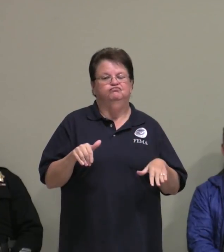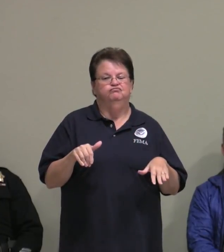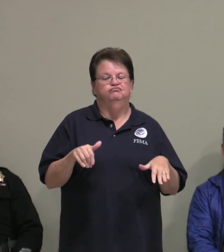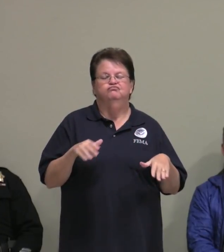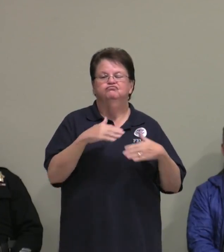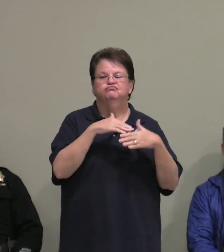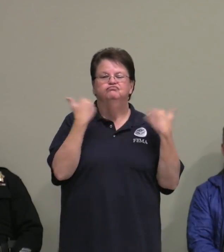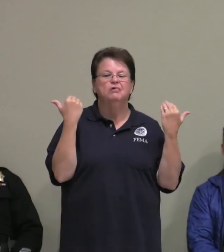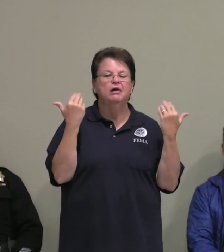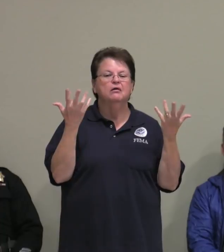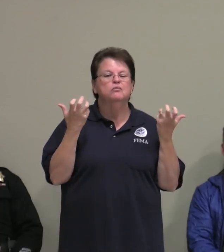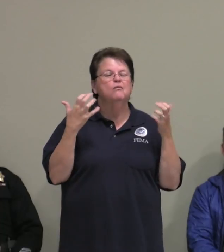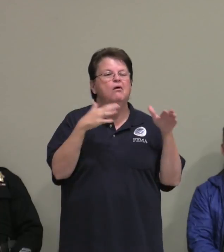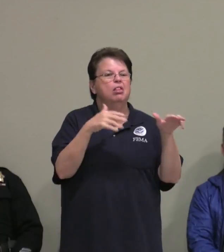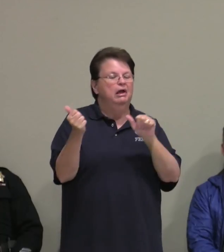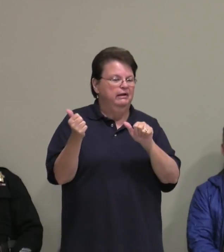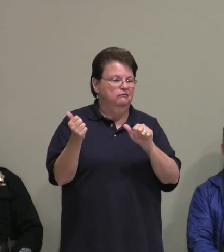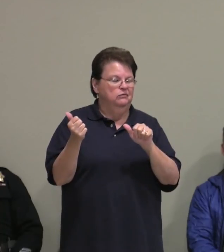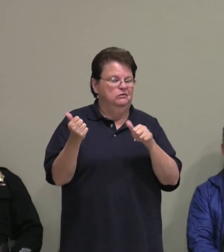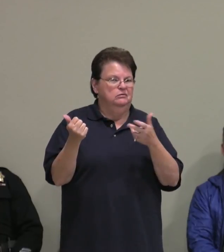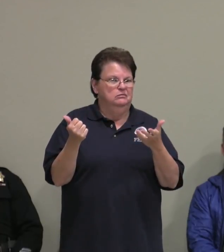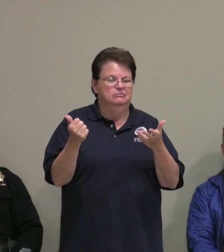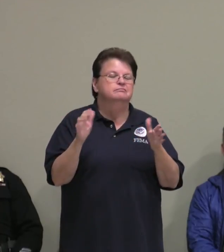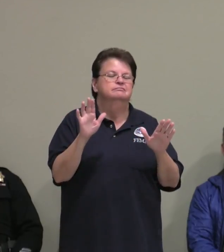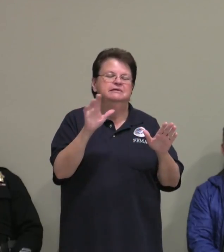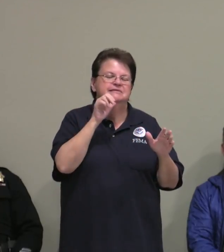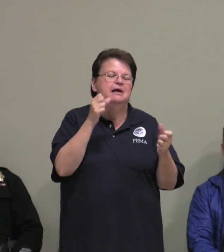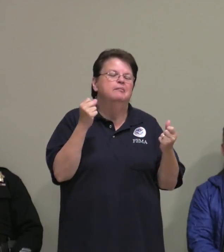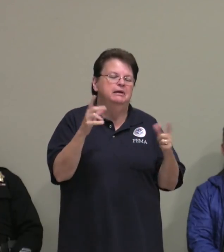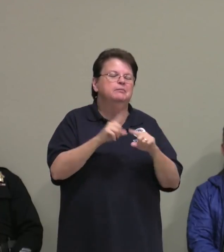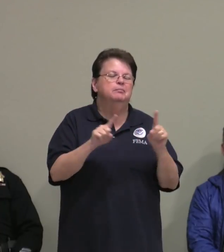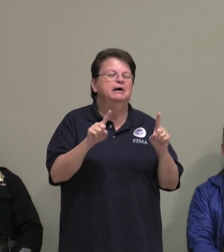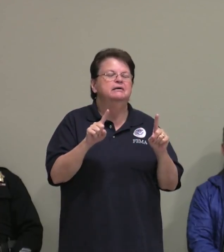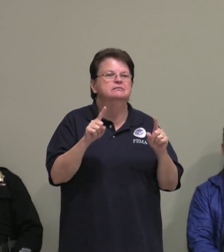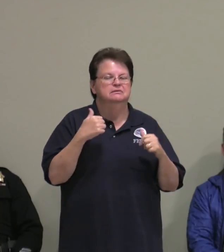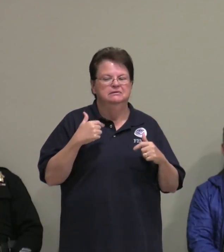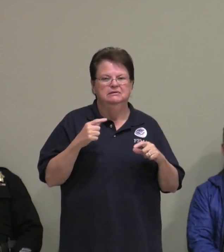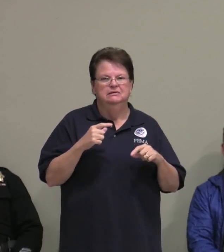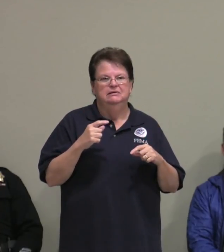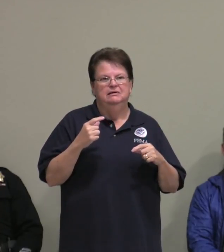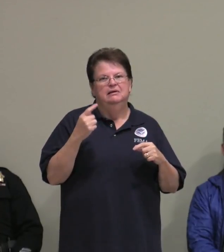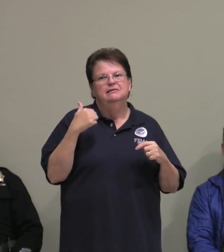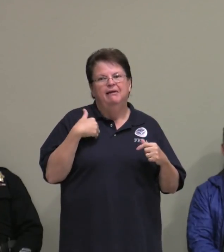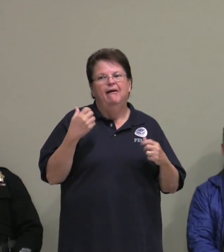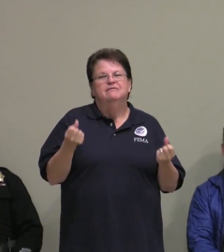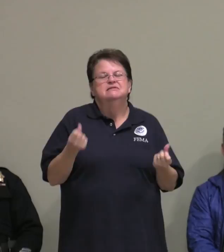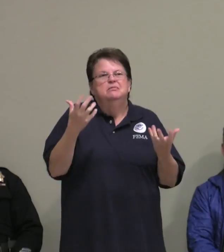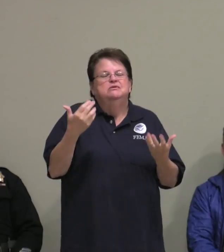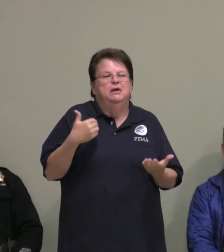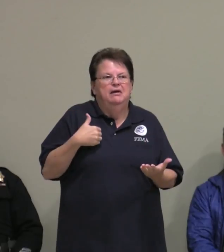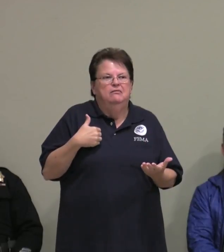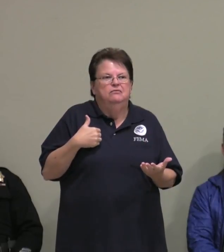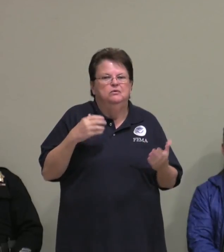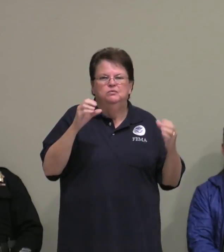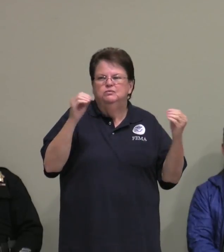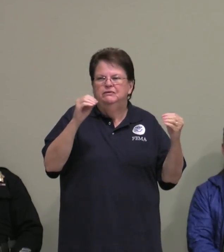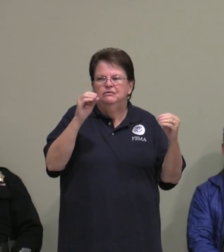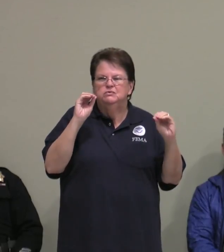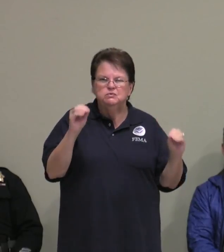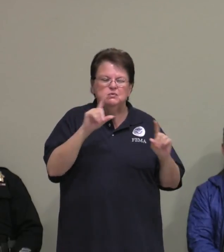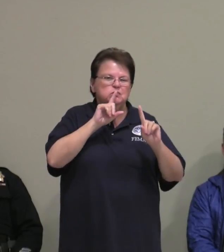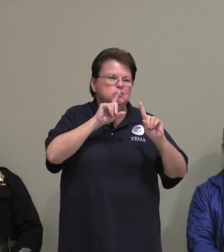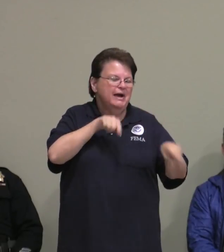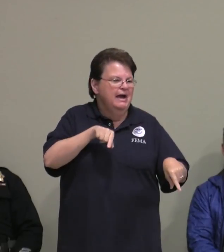done and we want to leave, actually it's not that many. But to have as many as we have, we don't have an answer